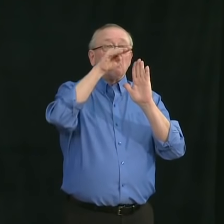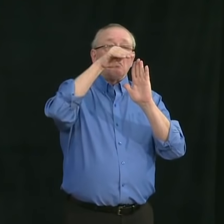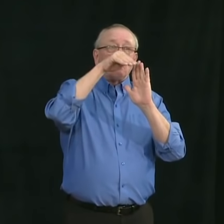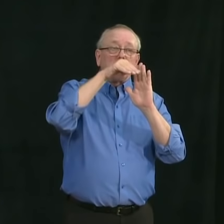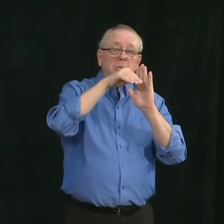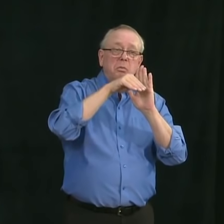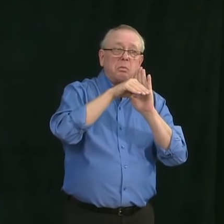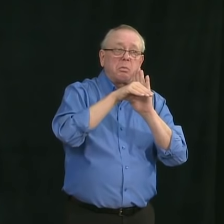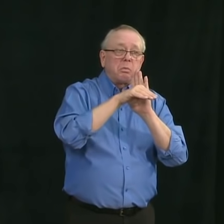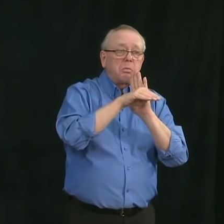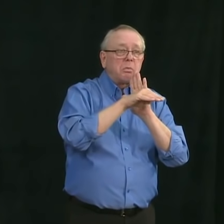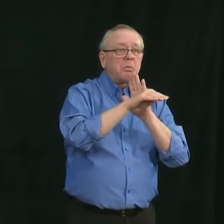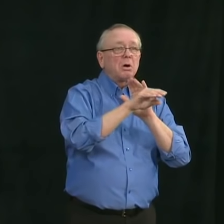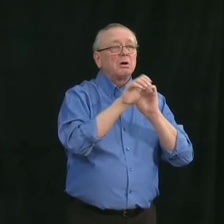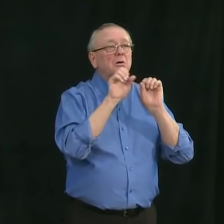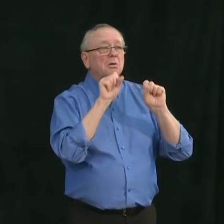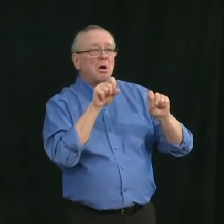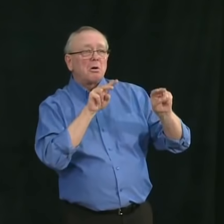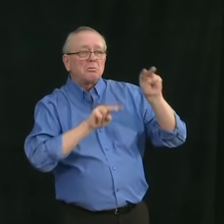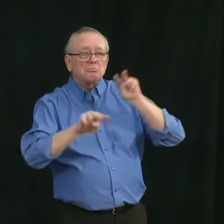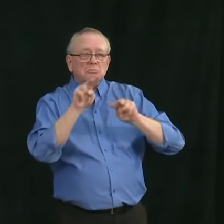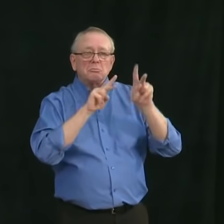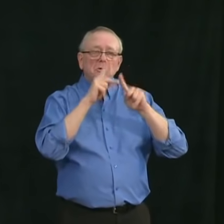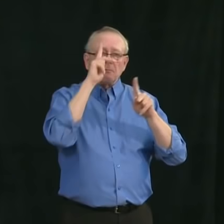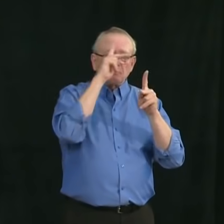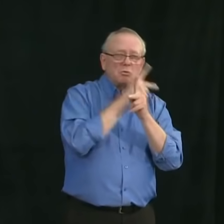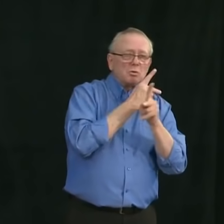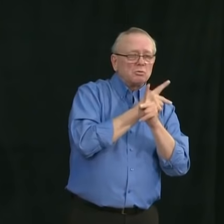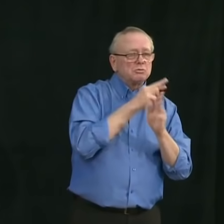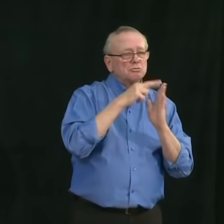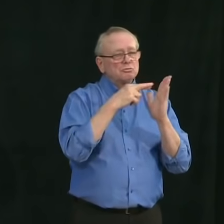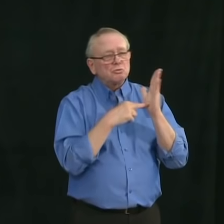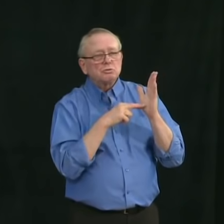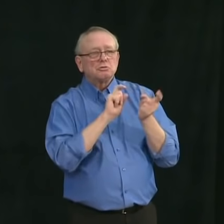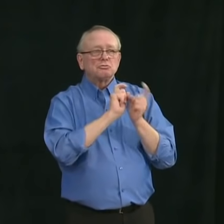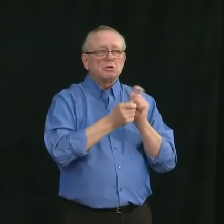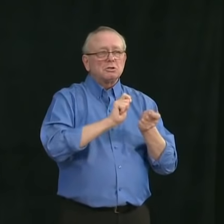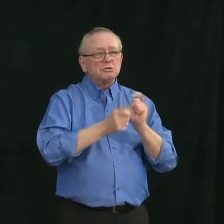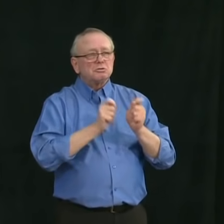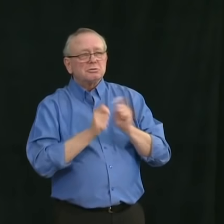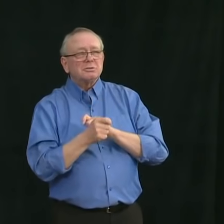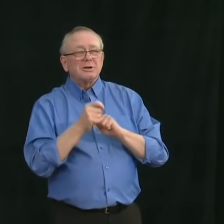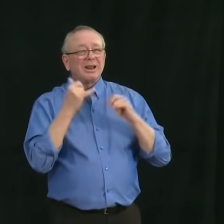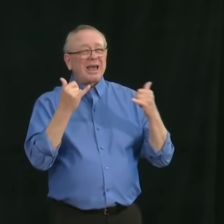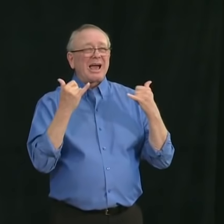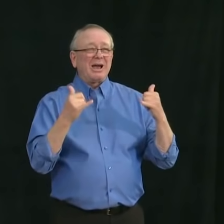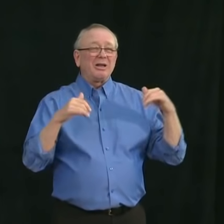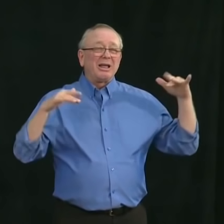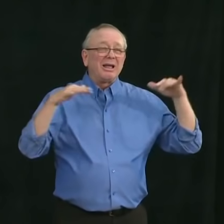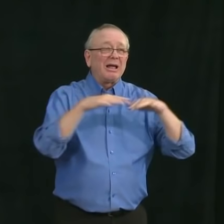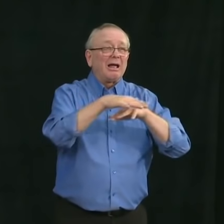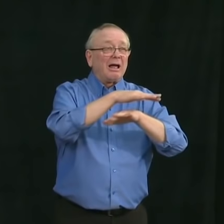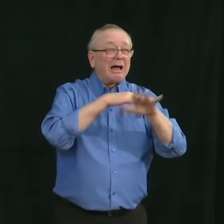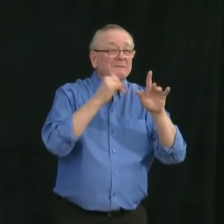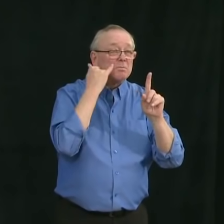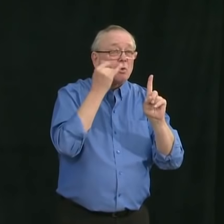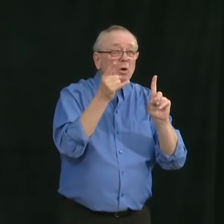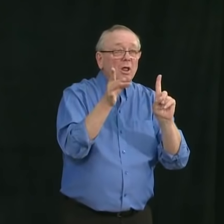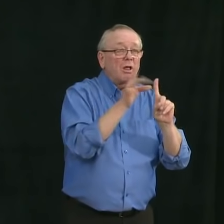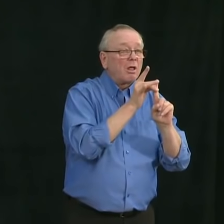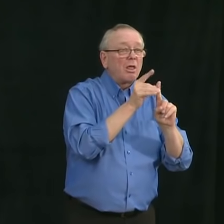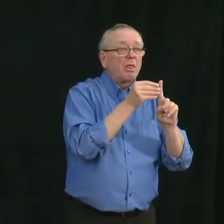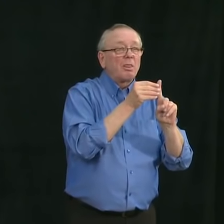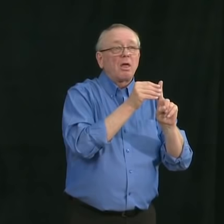the virus to spread to many others, so it's critical we don't rush this decision and undo a lot of the progress that we have seen